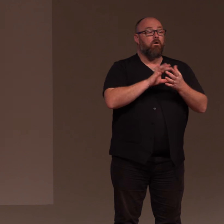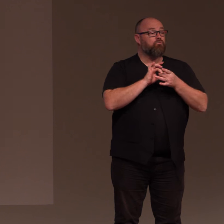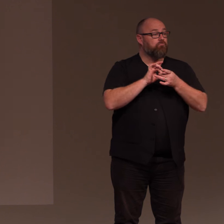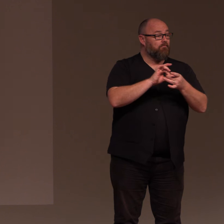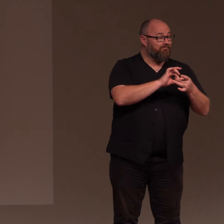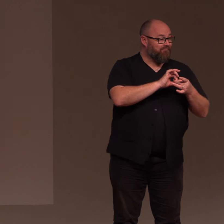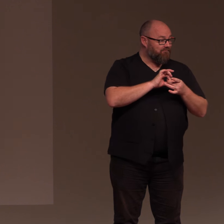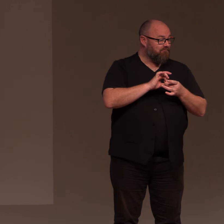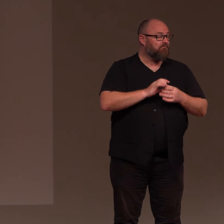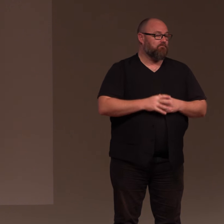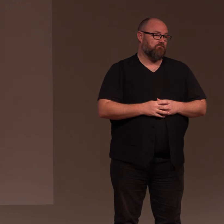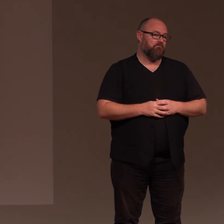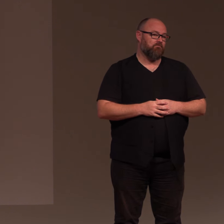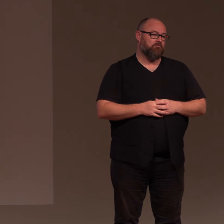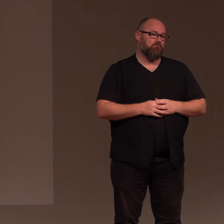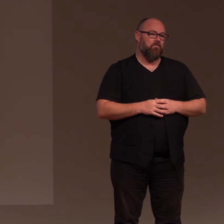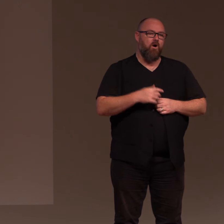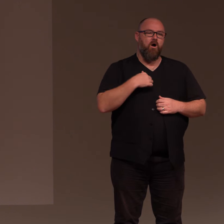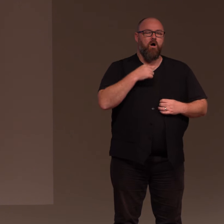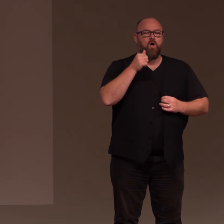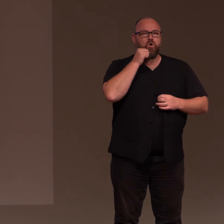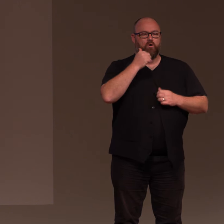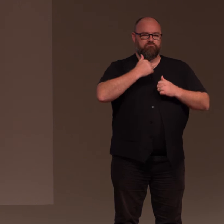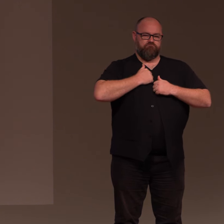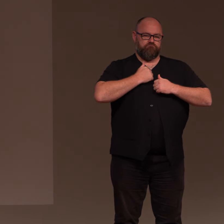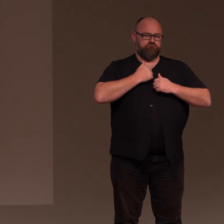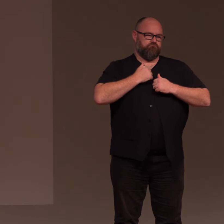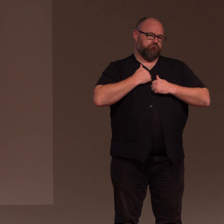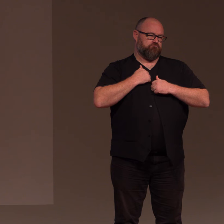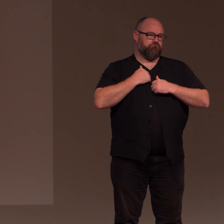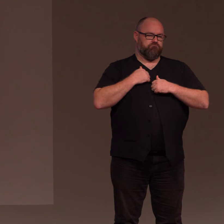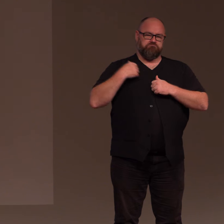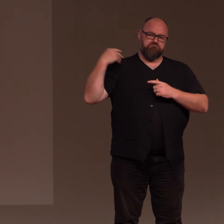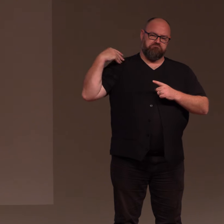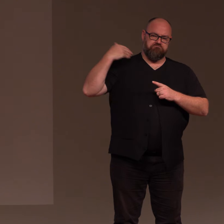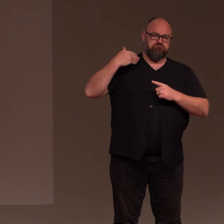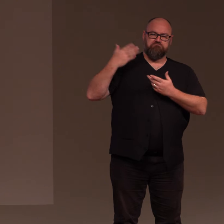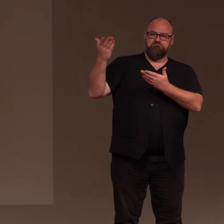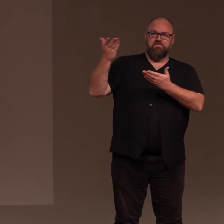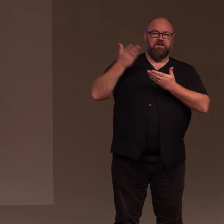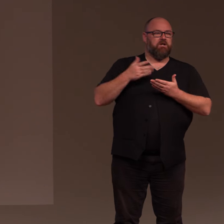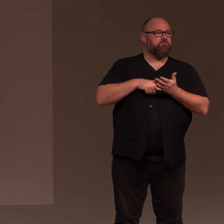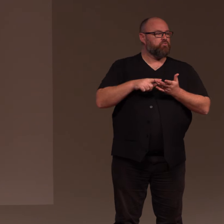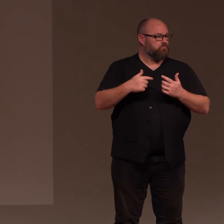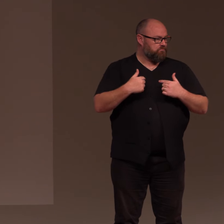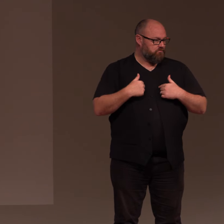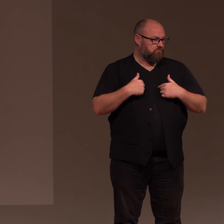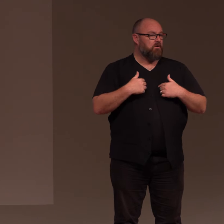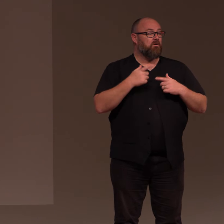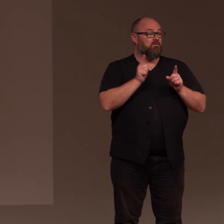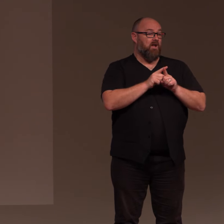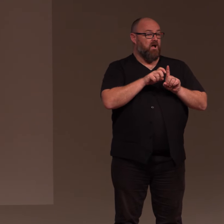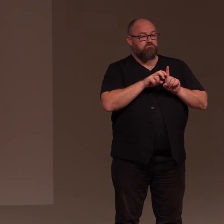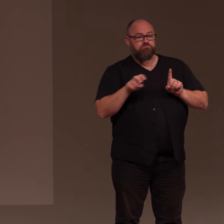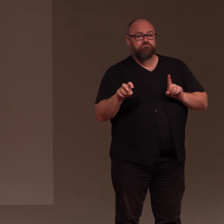all that. And I think that's what, I know that's what my journey's been, and I think that's what the journey for all of us, especially our young